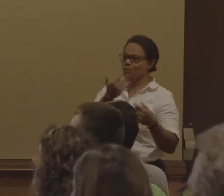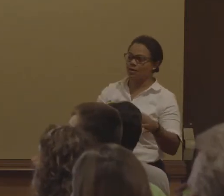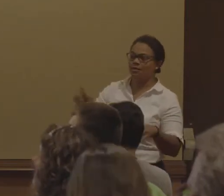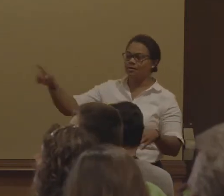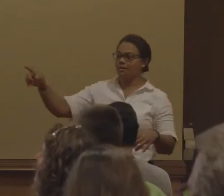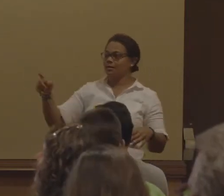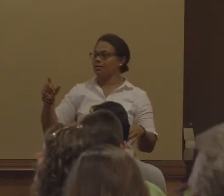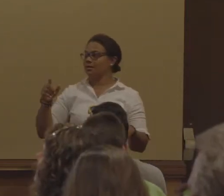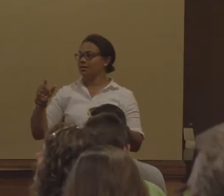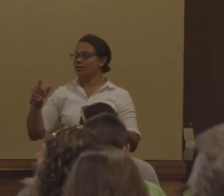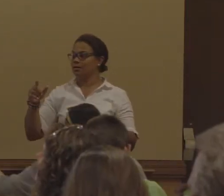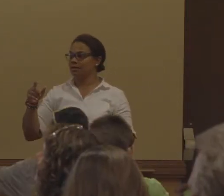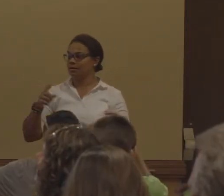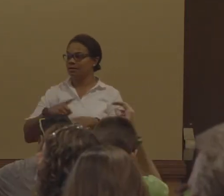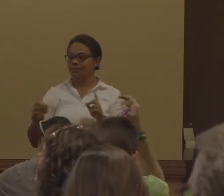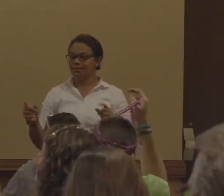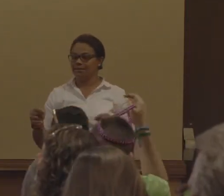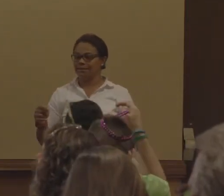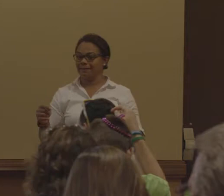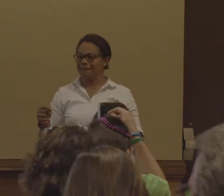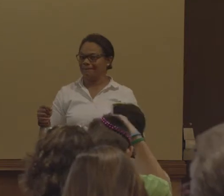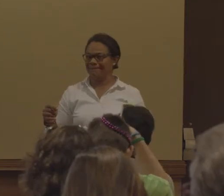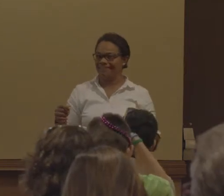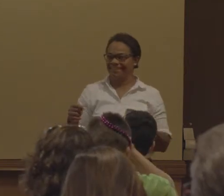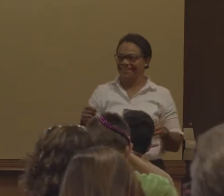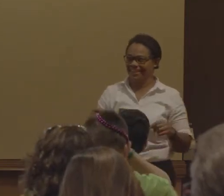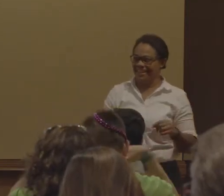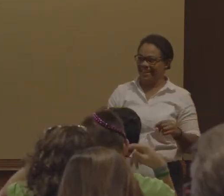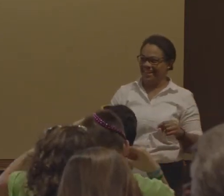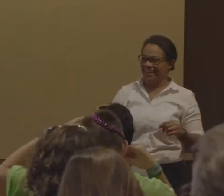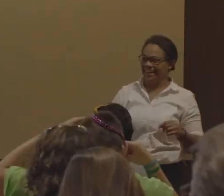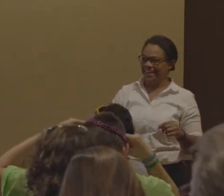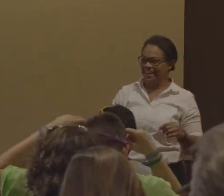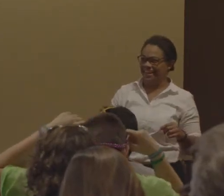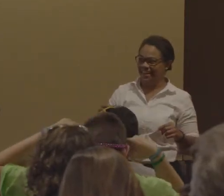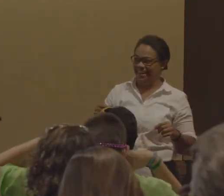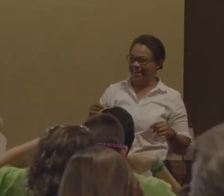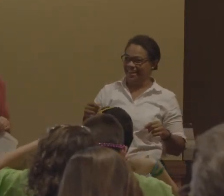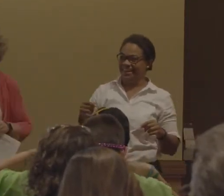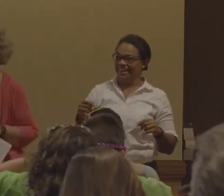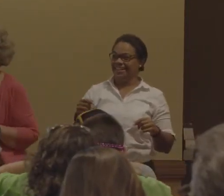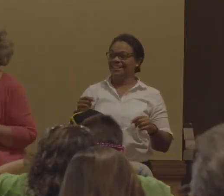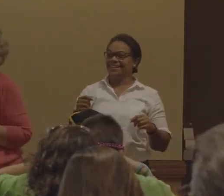put into one with Dale and